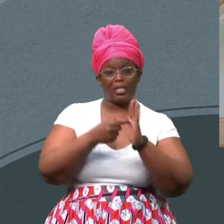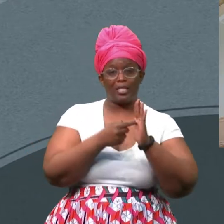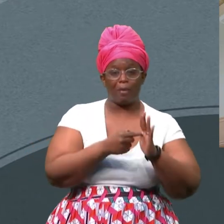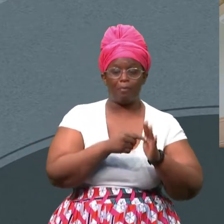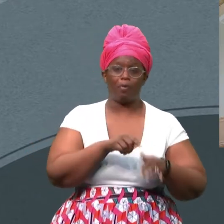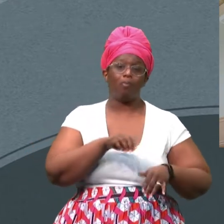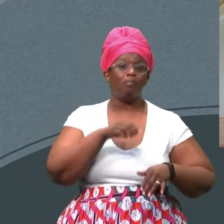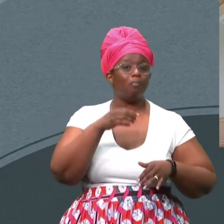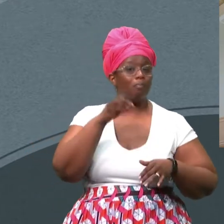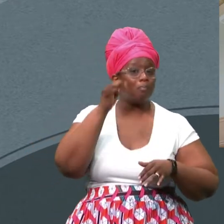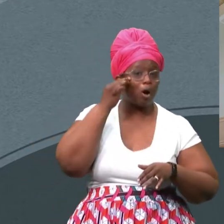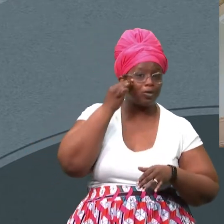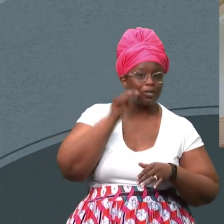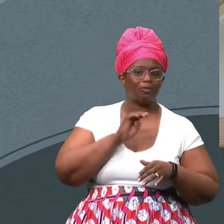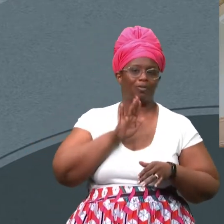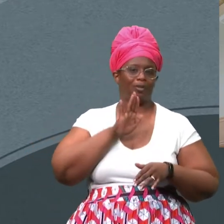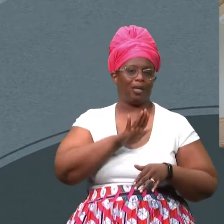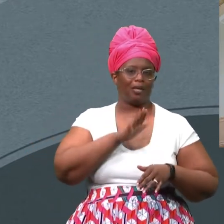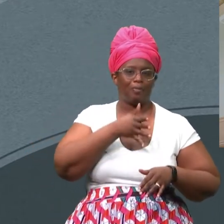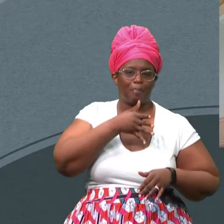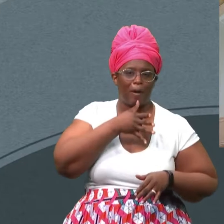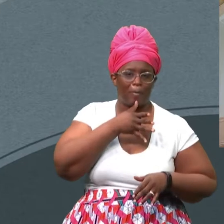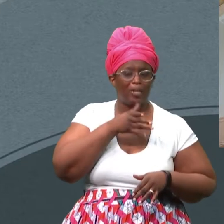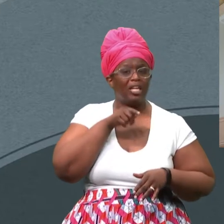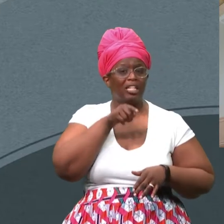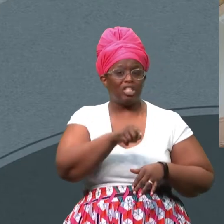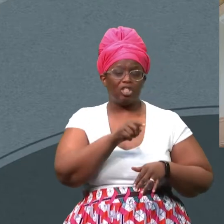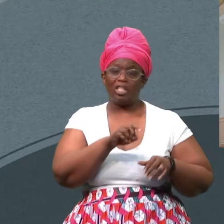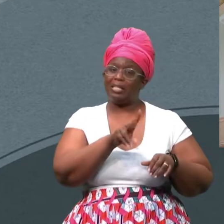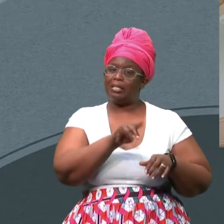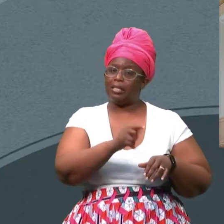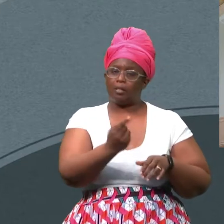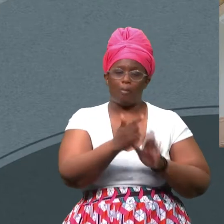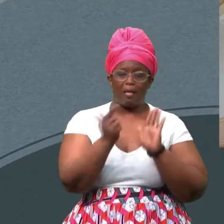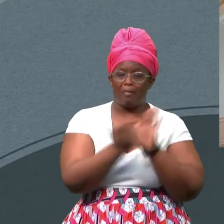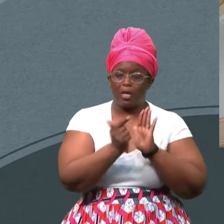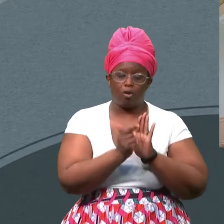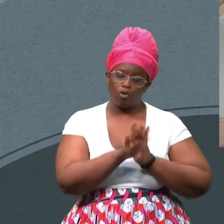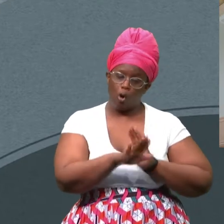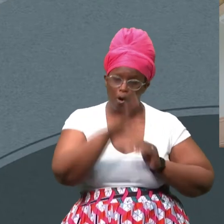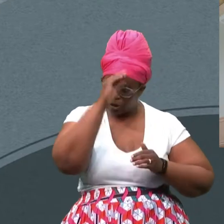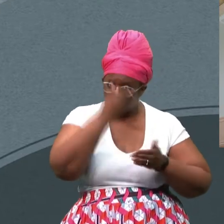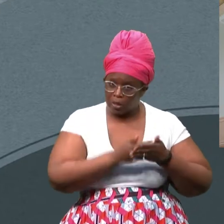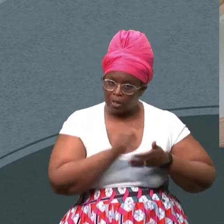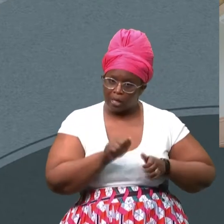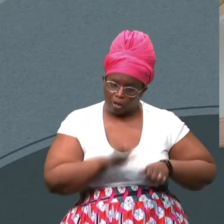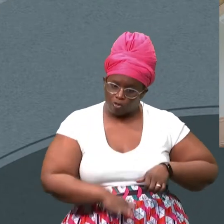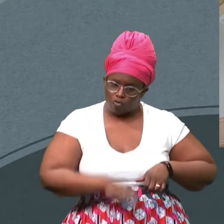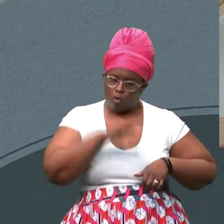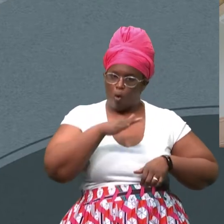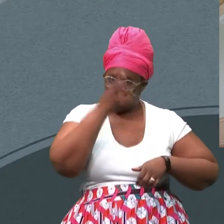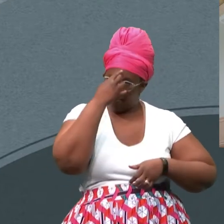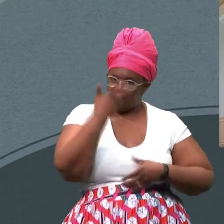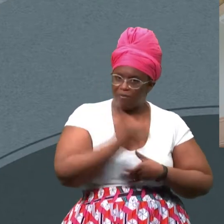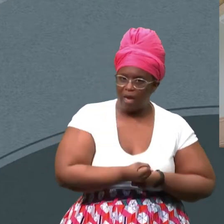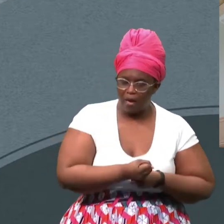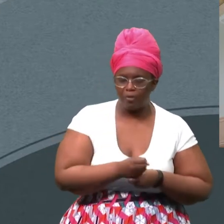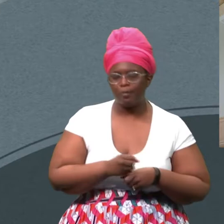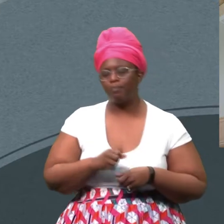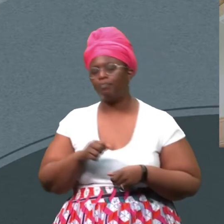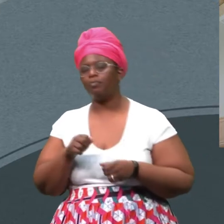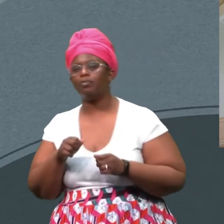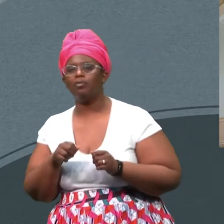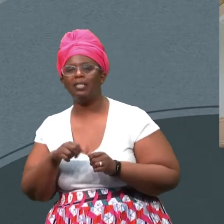Moses. She literally broke the law so that her son could grow up in faith. We see the